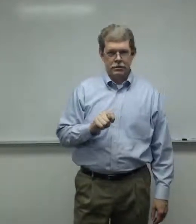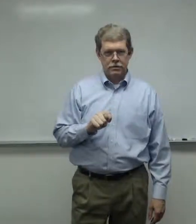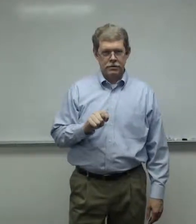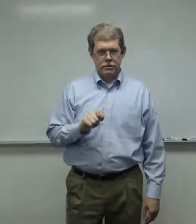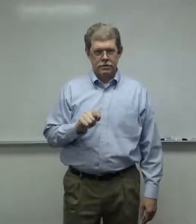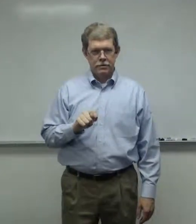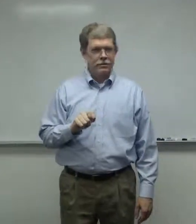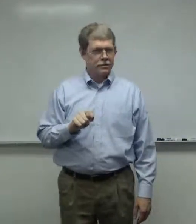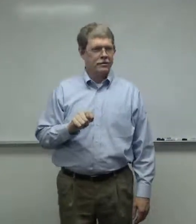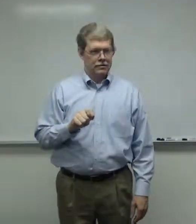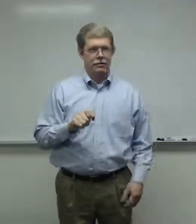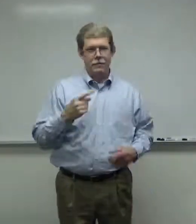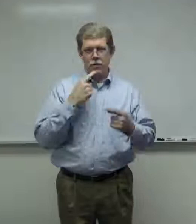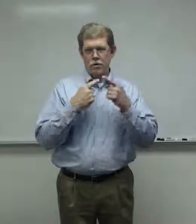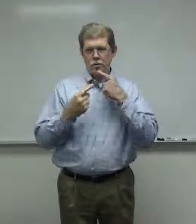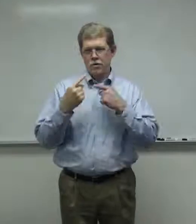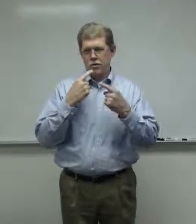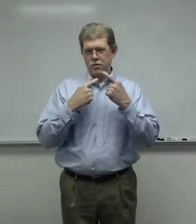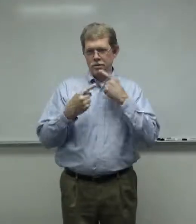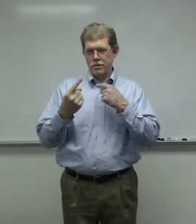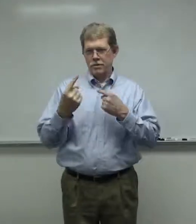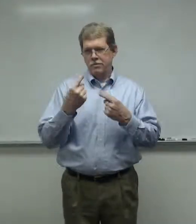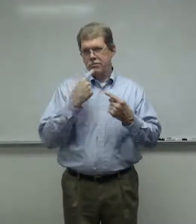Disappointing. Mm-hmm. Disappointing. Very good.